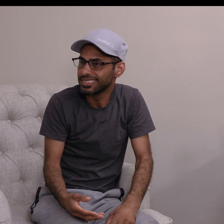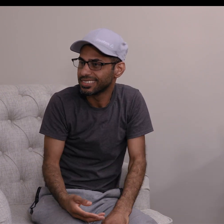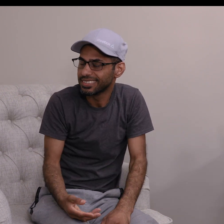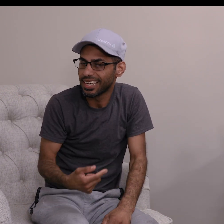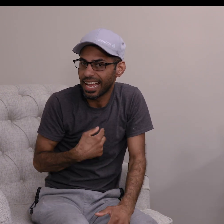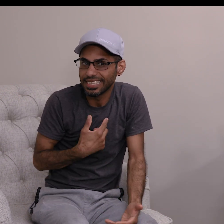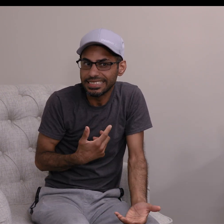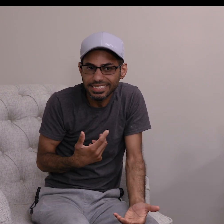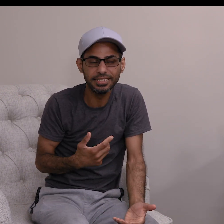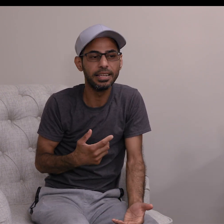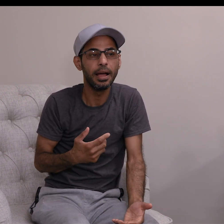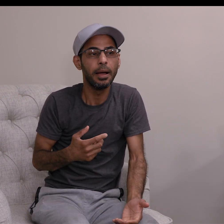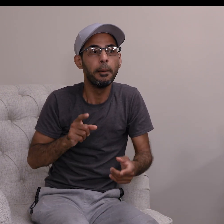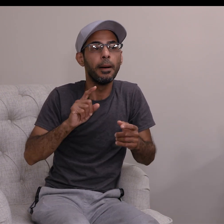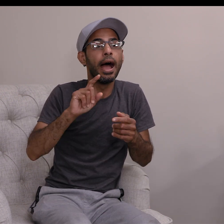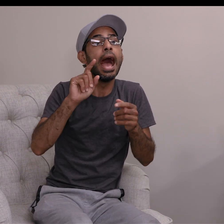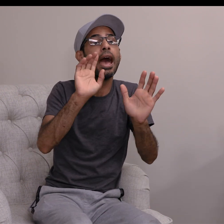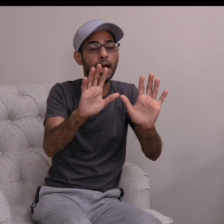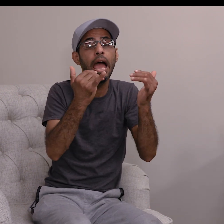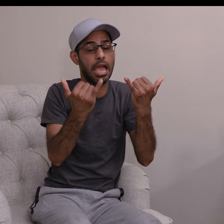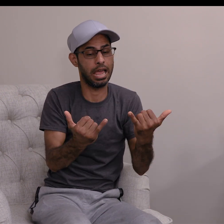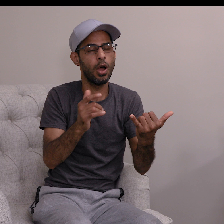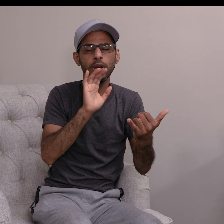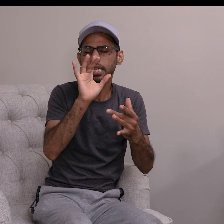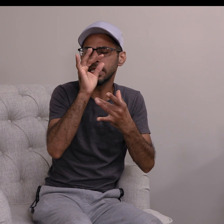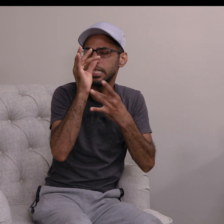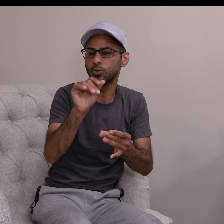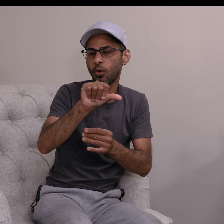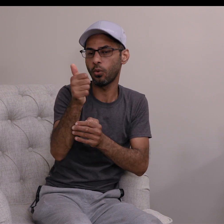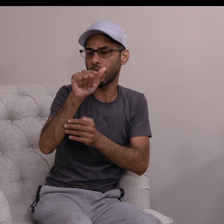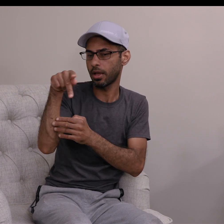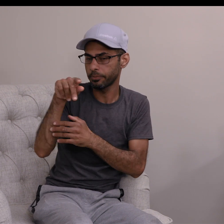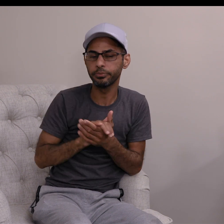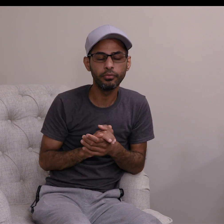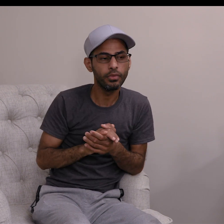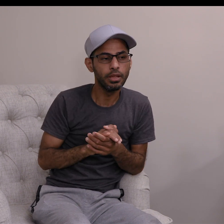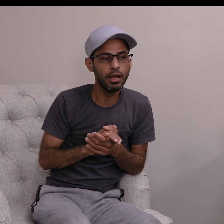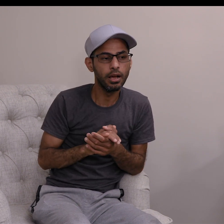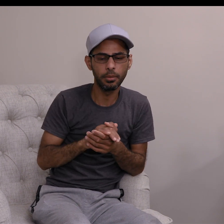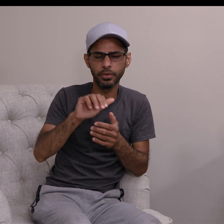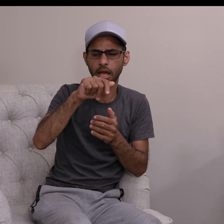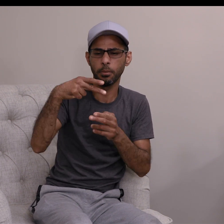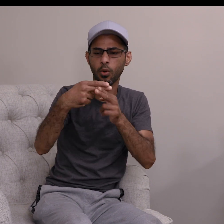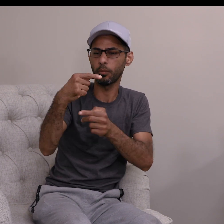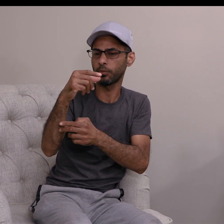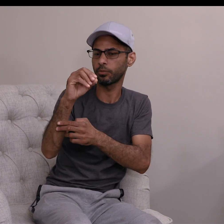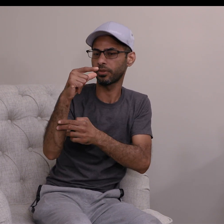interpreters enough. I can't. And now with the app, there's an